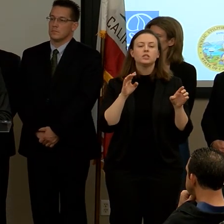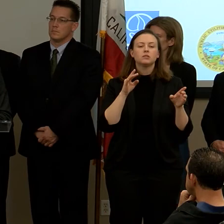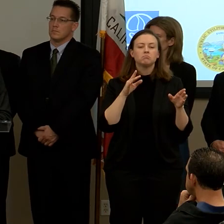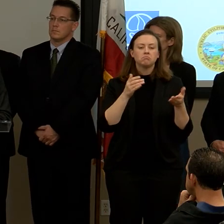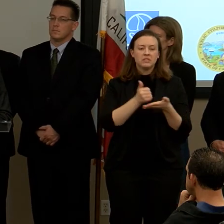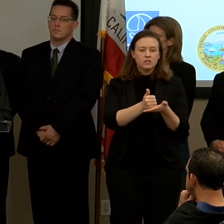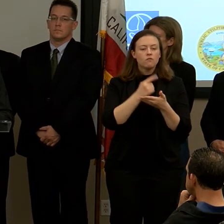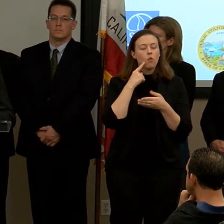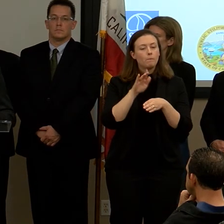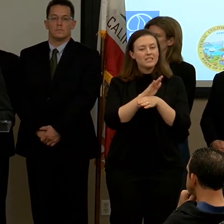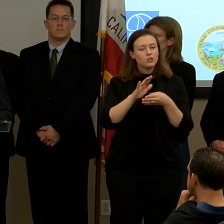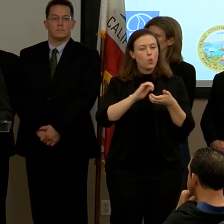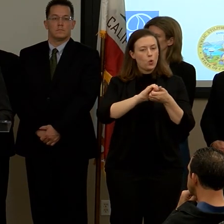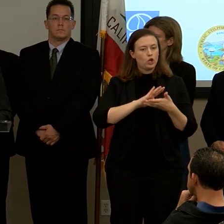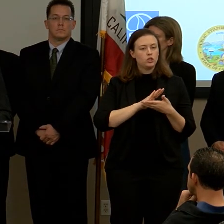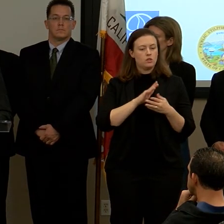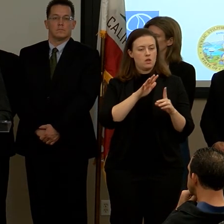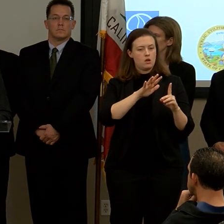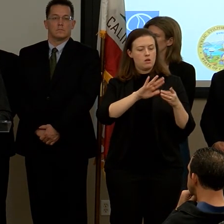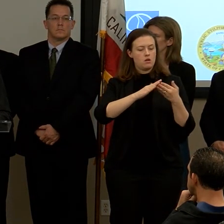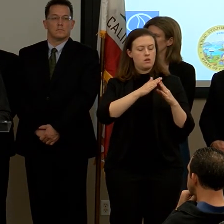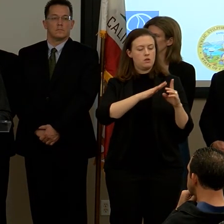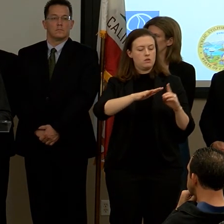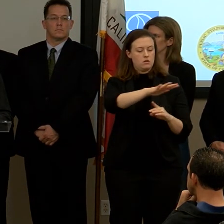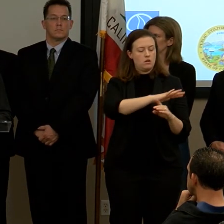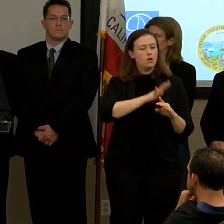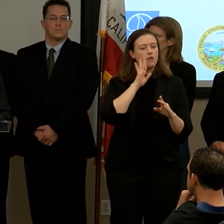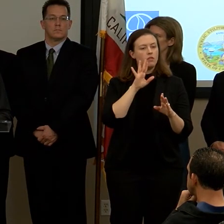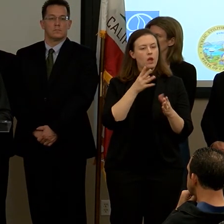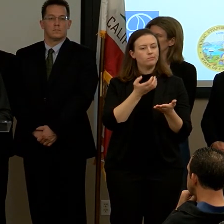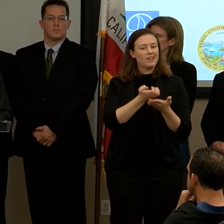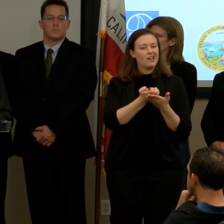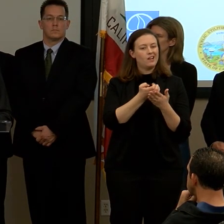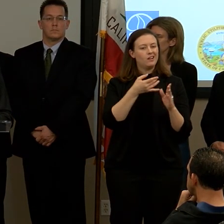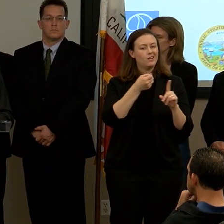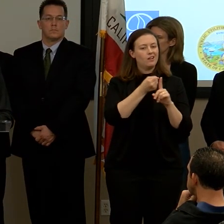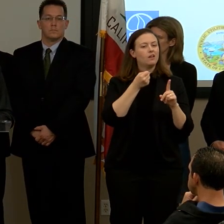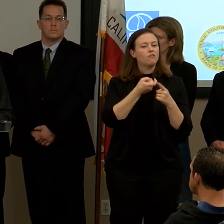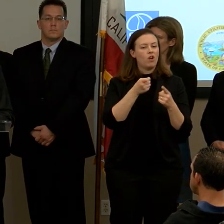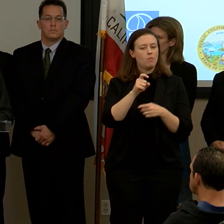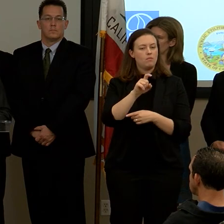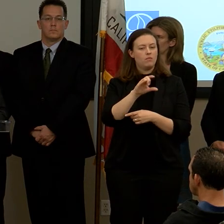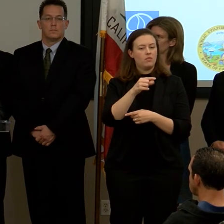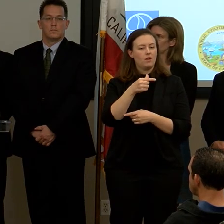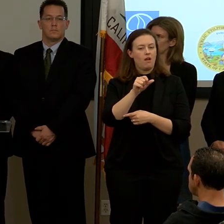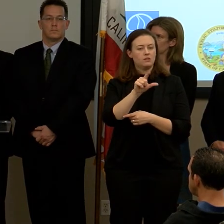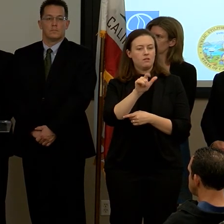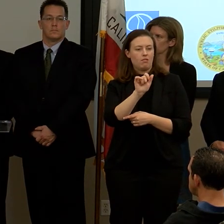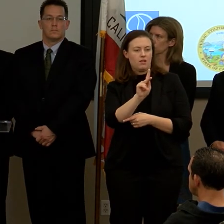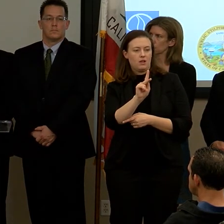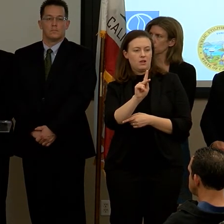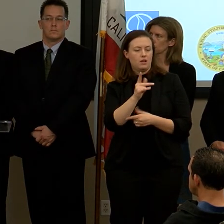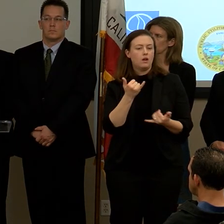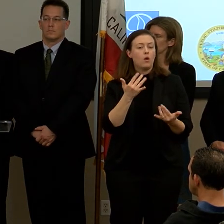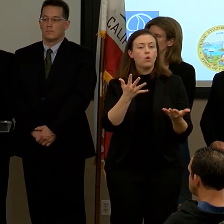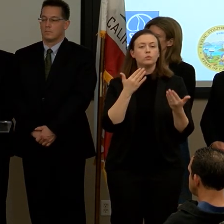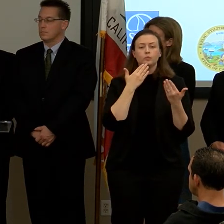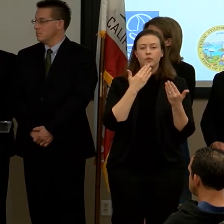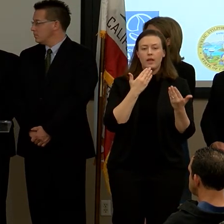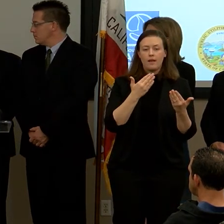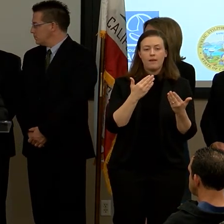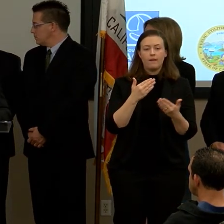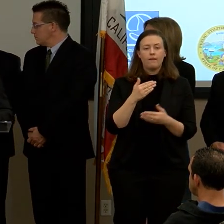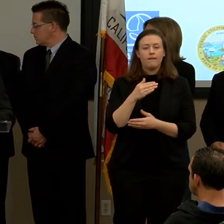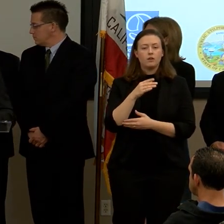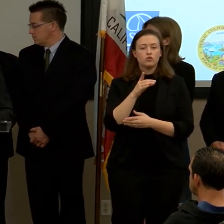the surrounding community that have been economically impacted by the Aliso Canyon gas leak. And I want to take a moment to thank Director Garaducci